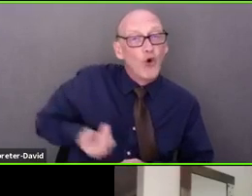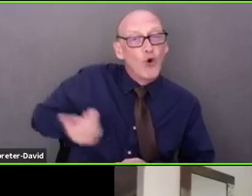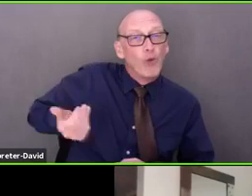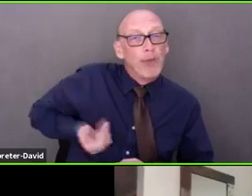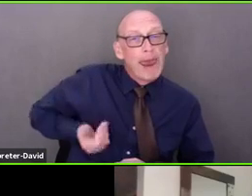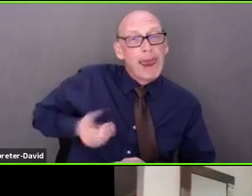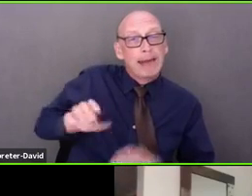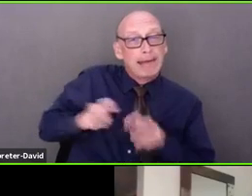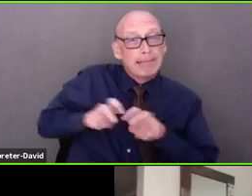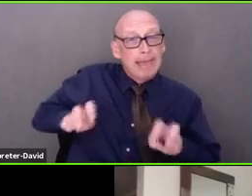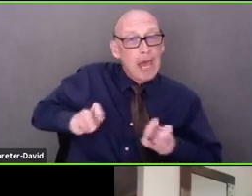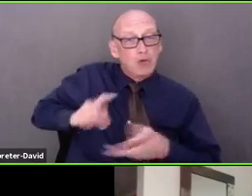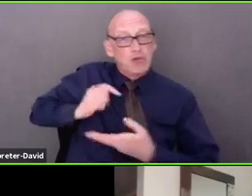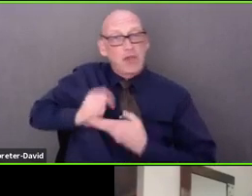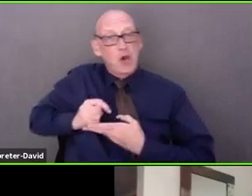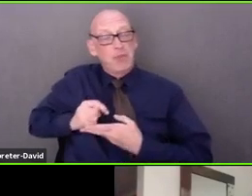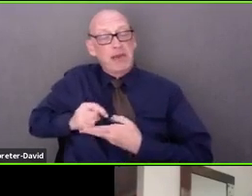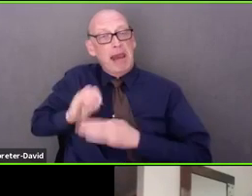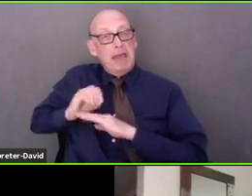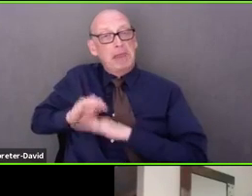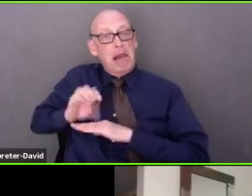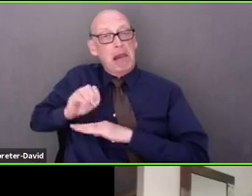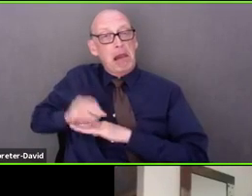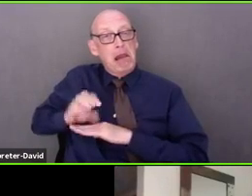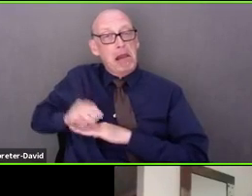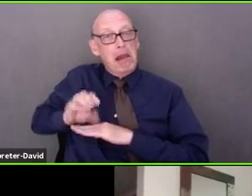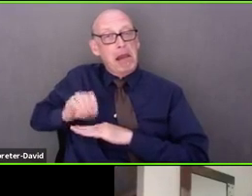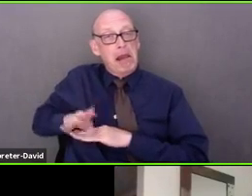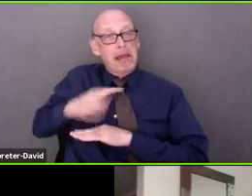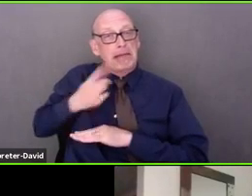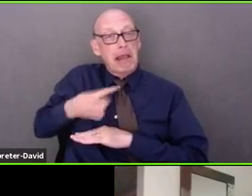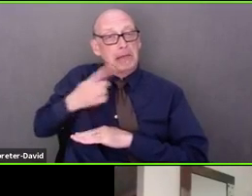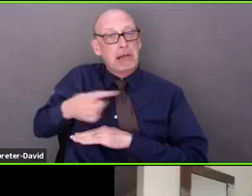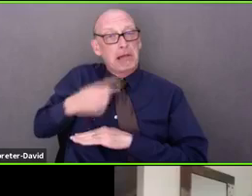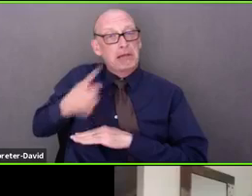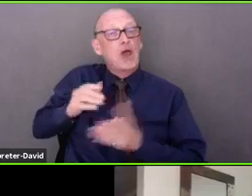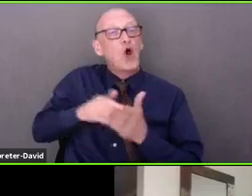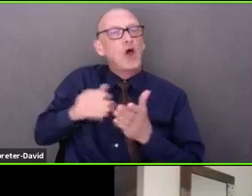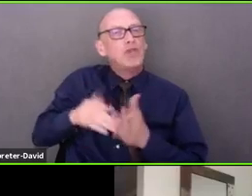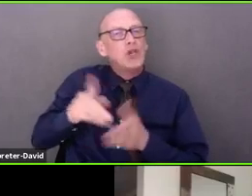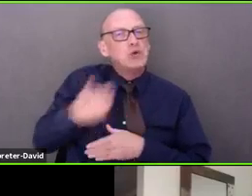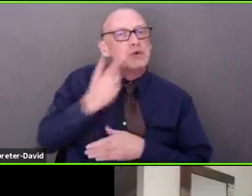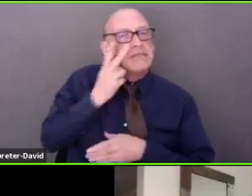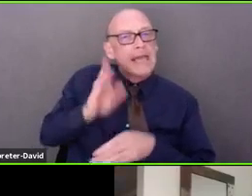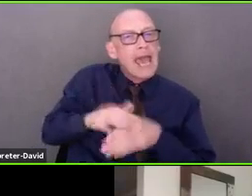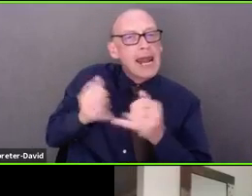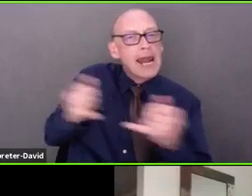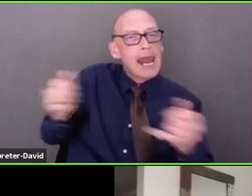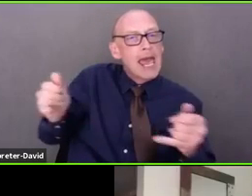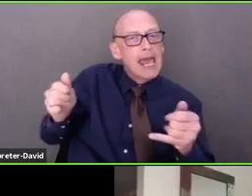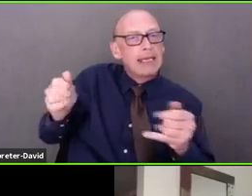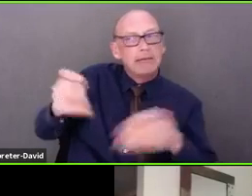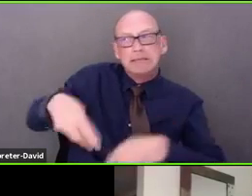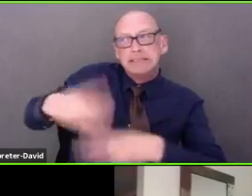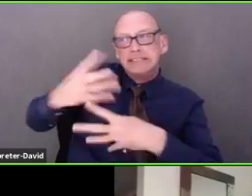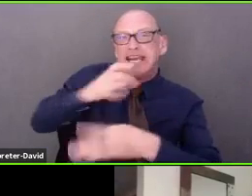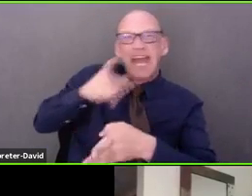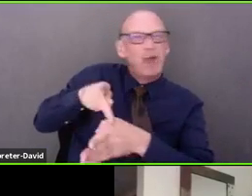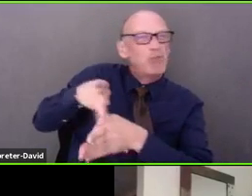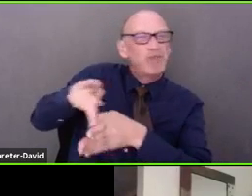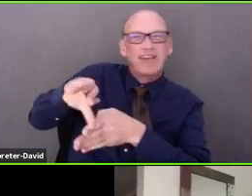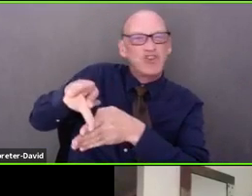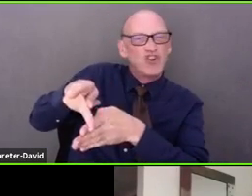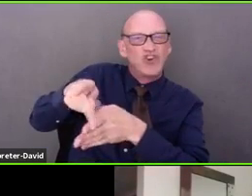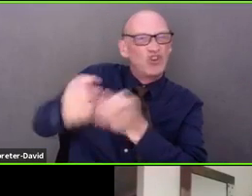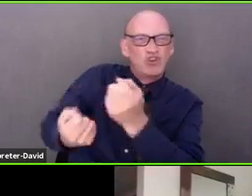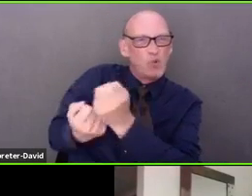therapists and give advice. Oftentimes you'll see things online that are not really professional kind of